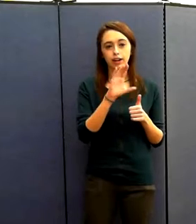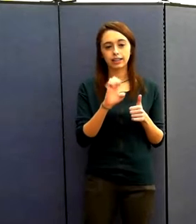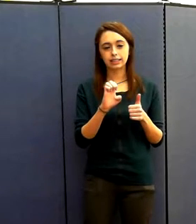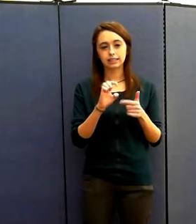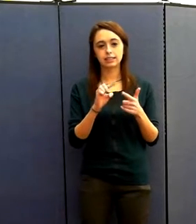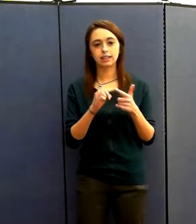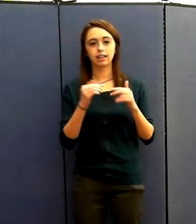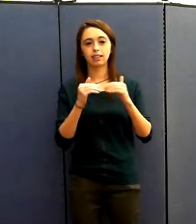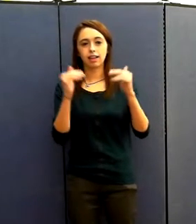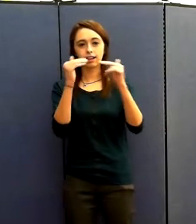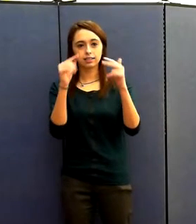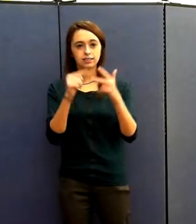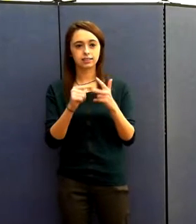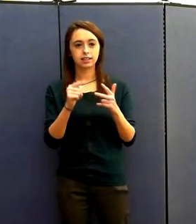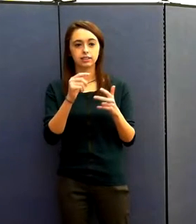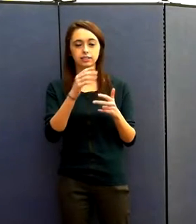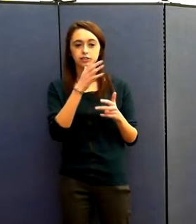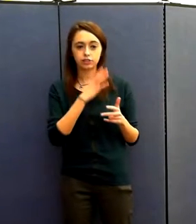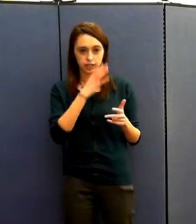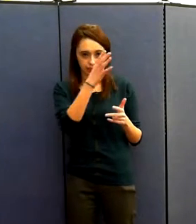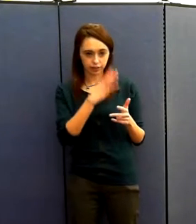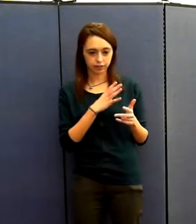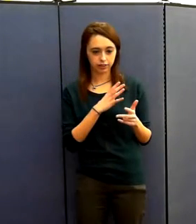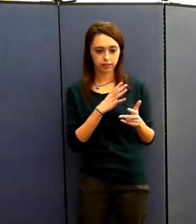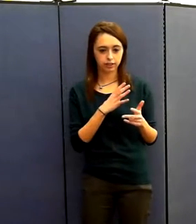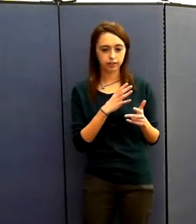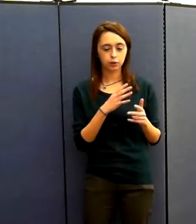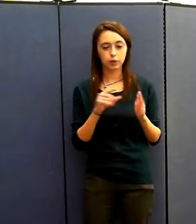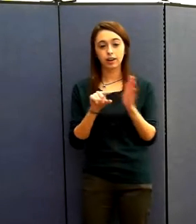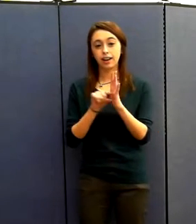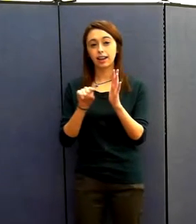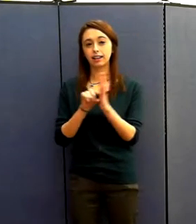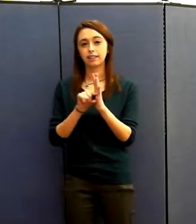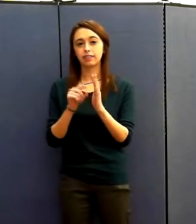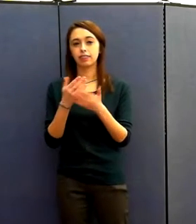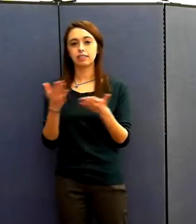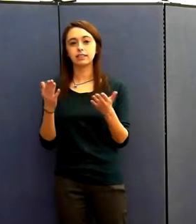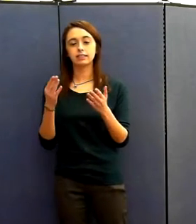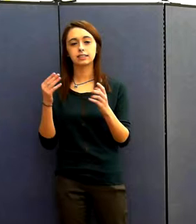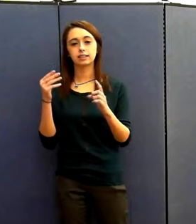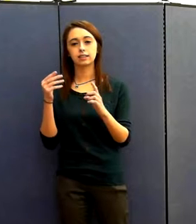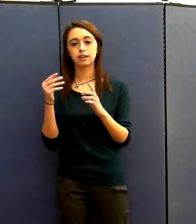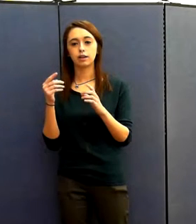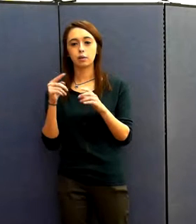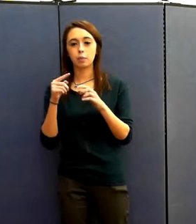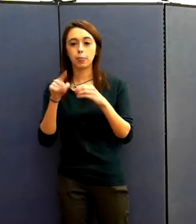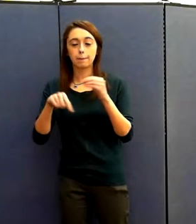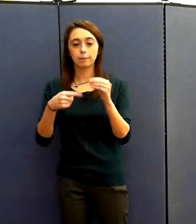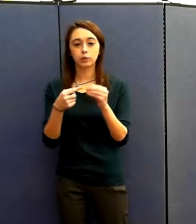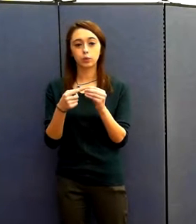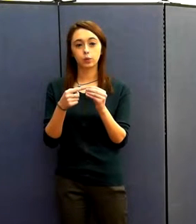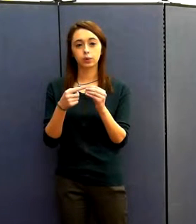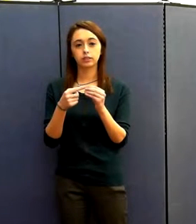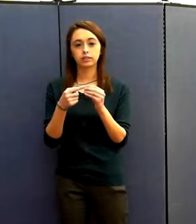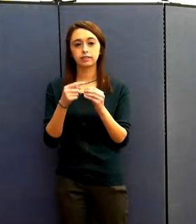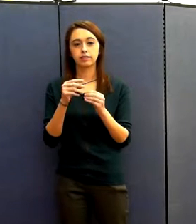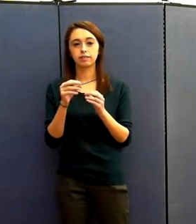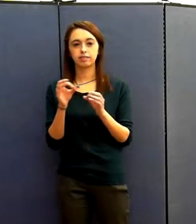things towards feminism. So with that, these 1990s